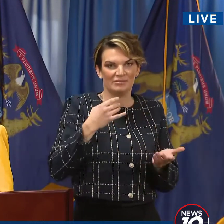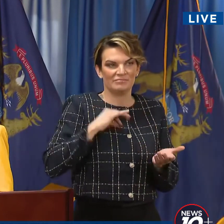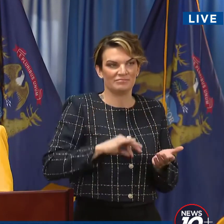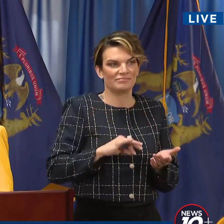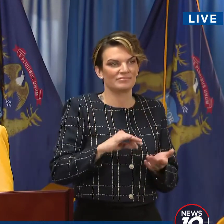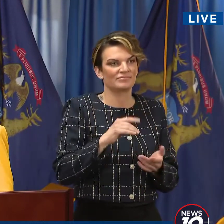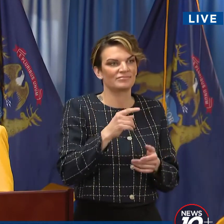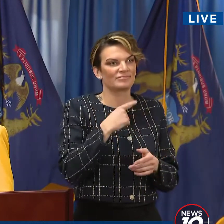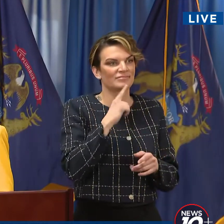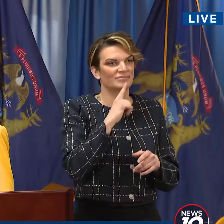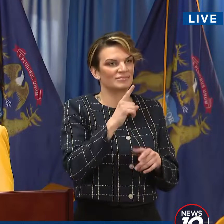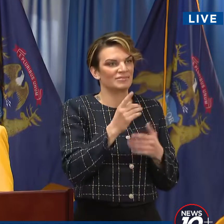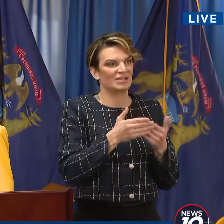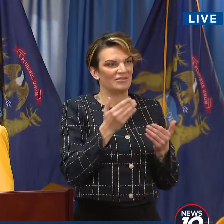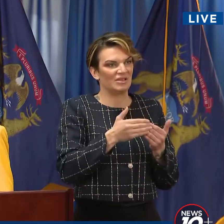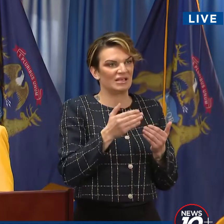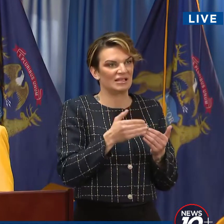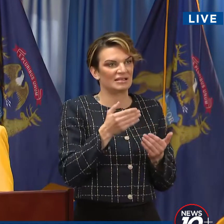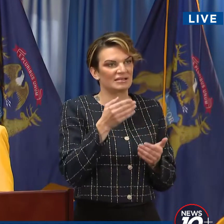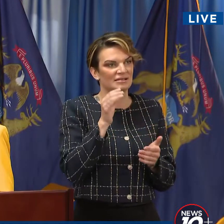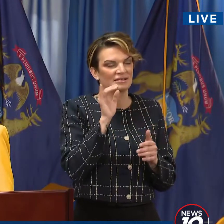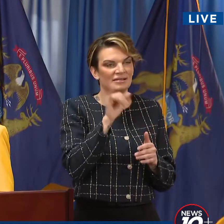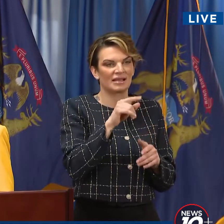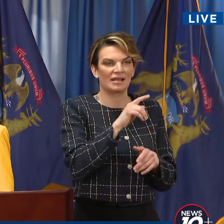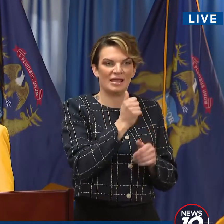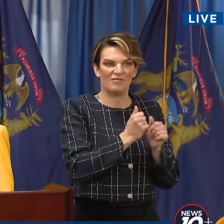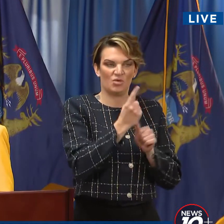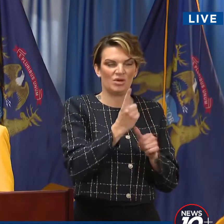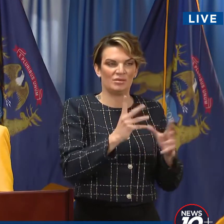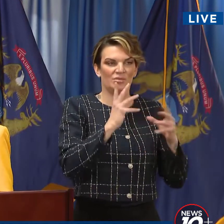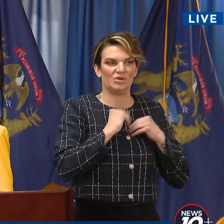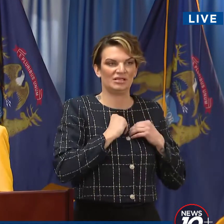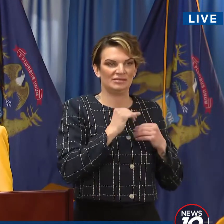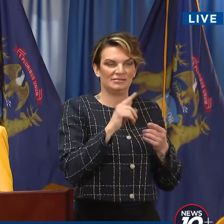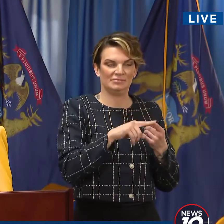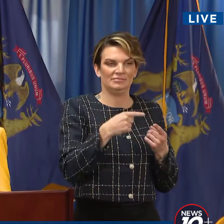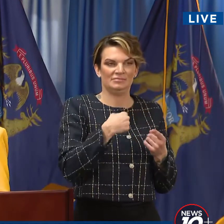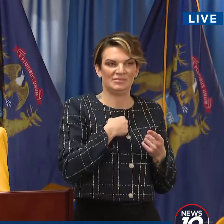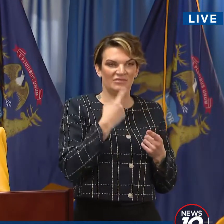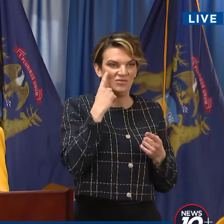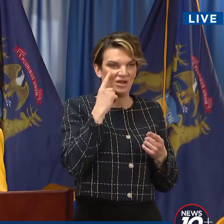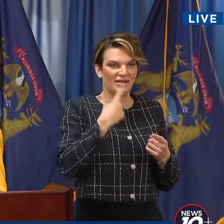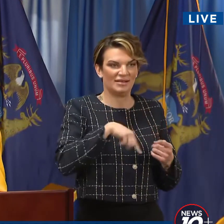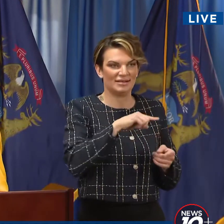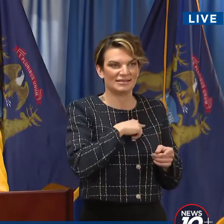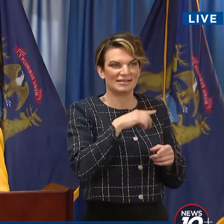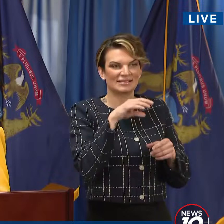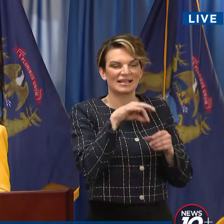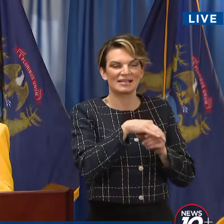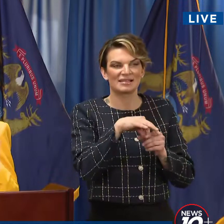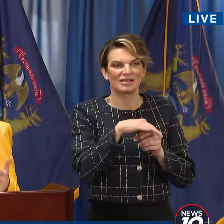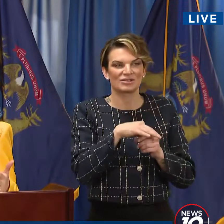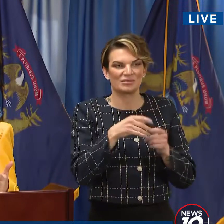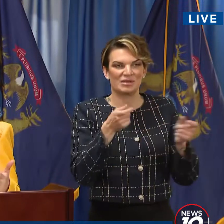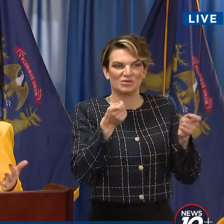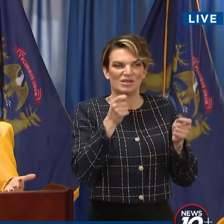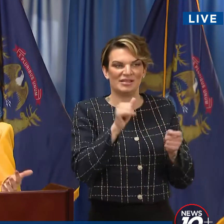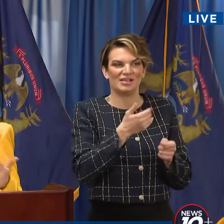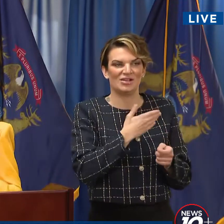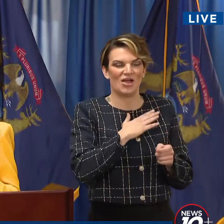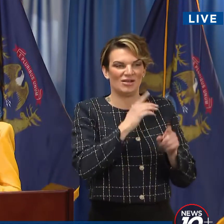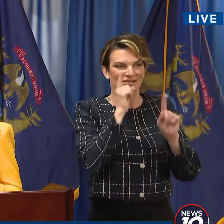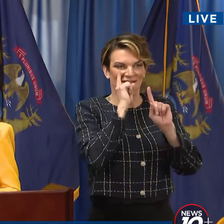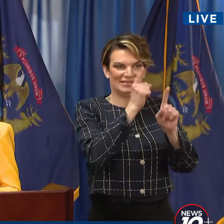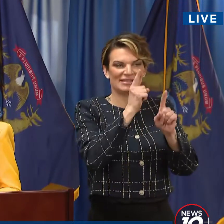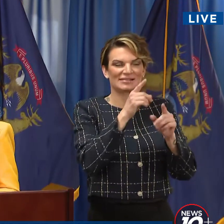was just a convenient option that people all around the state embraced. And that, to me, for us as election administrators, is really the biggest success